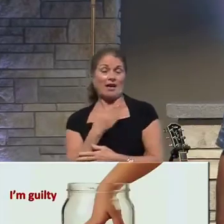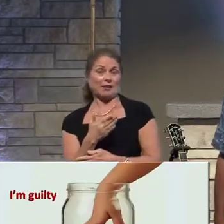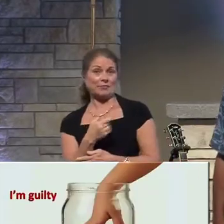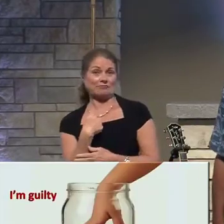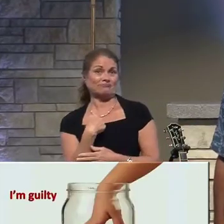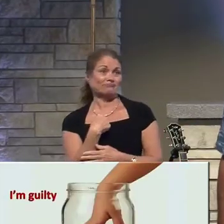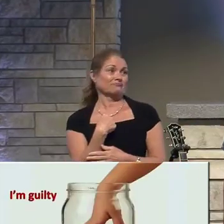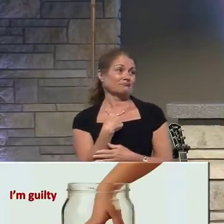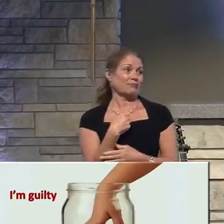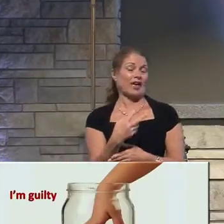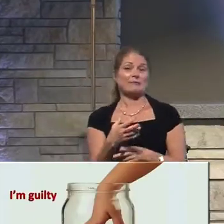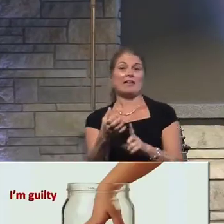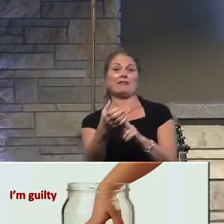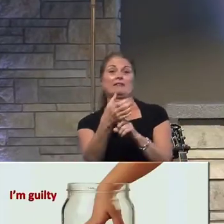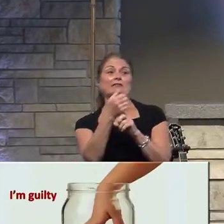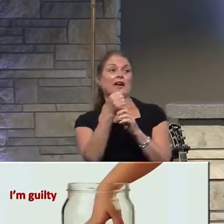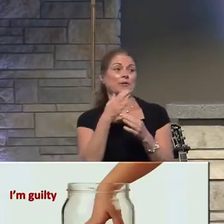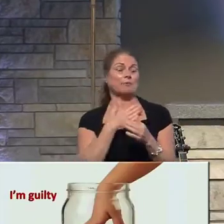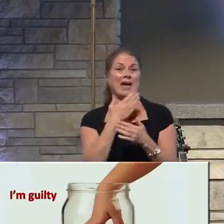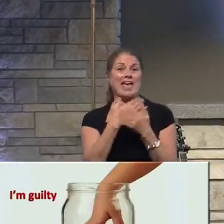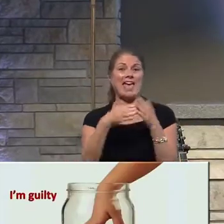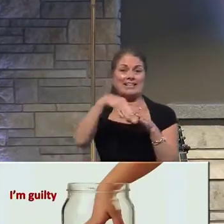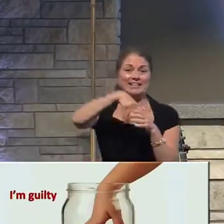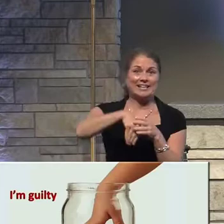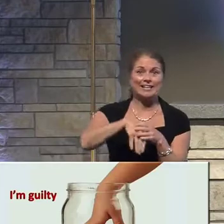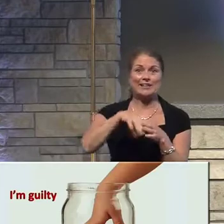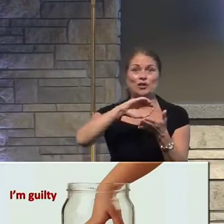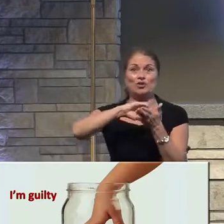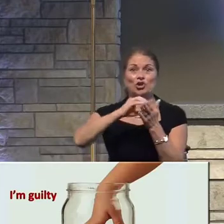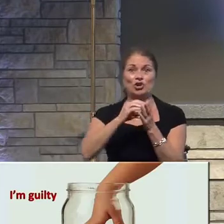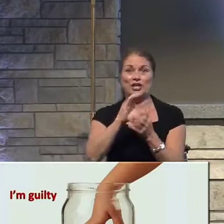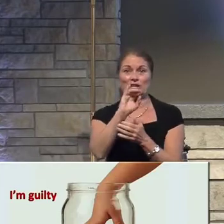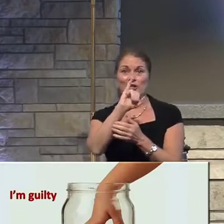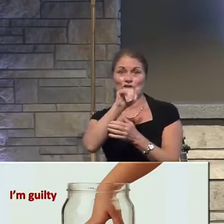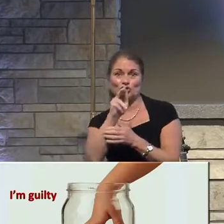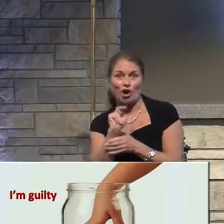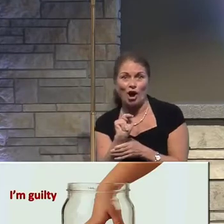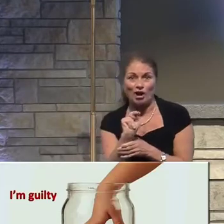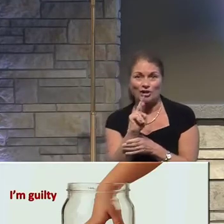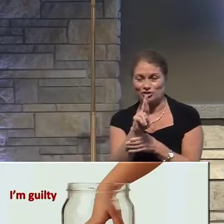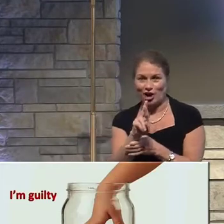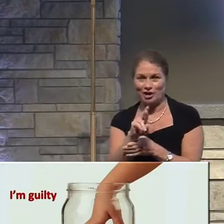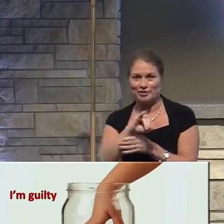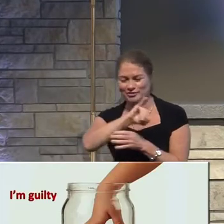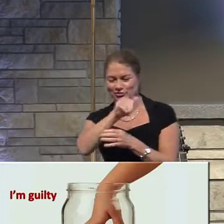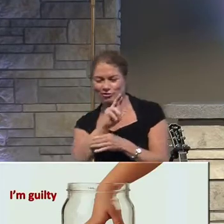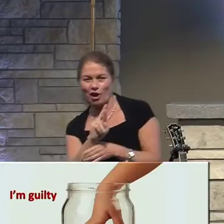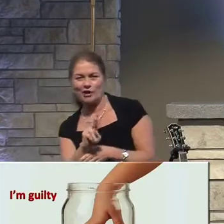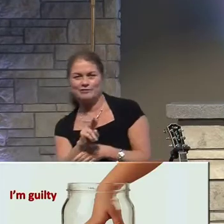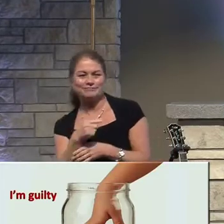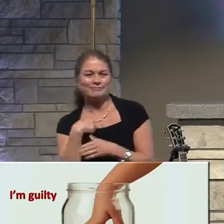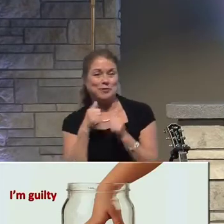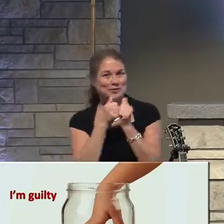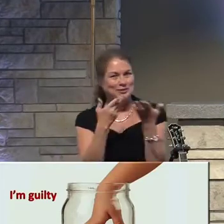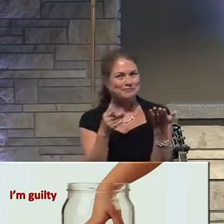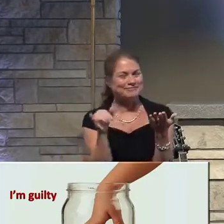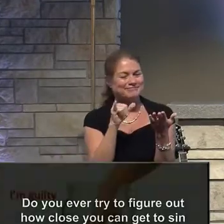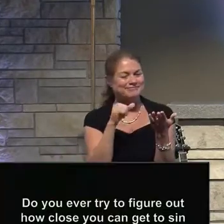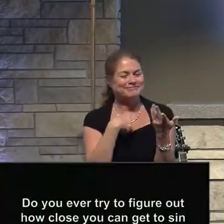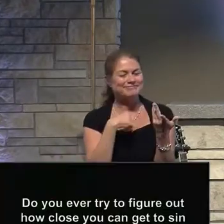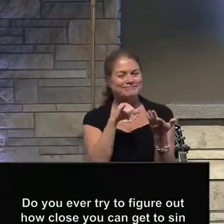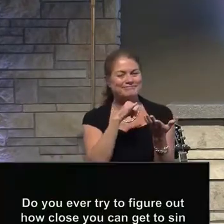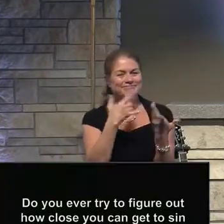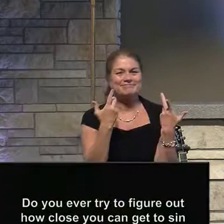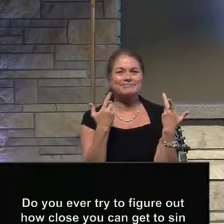I've been caught with my hand in the cookie jar. I'm guilty. I'm right there with you. All right, so here we go. Do